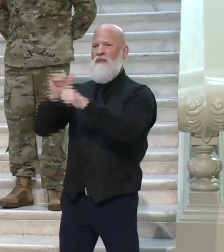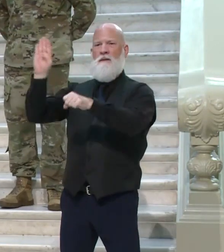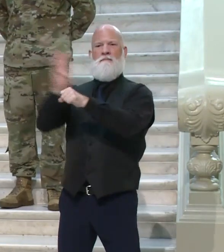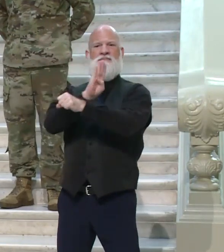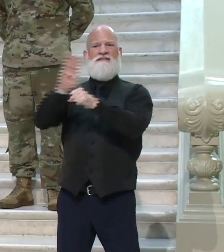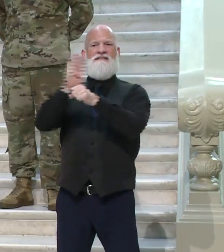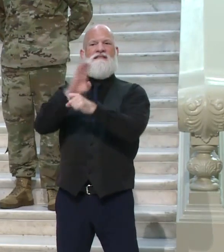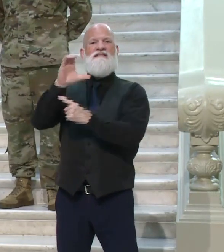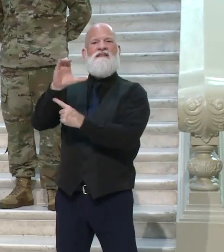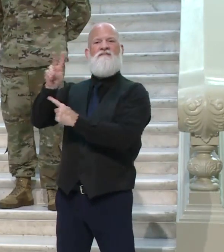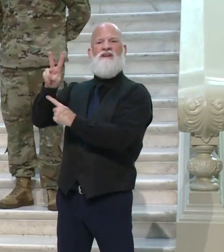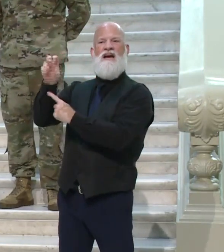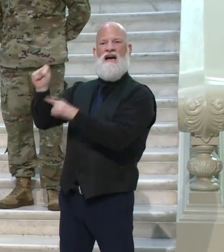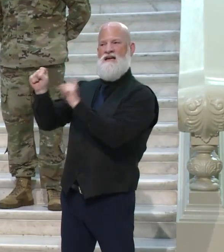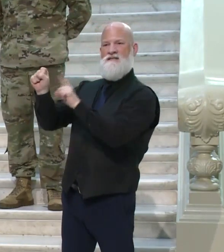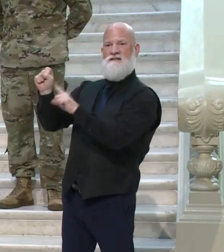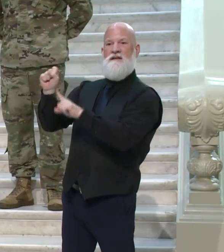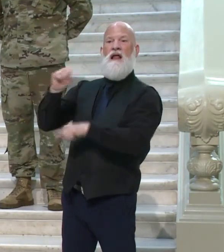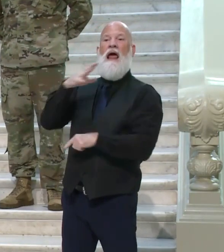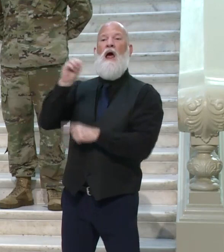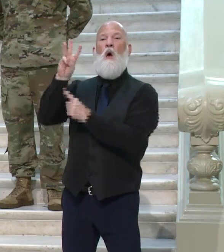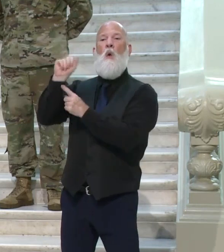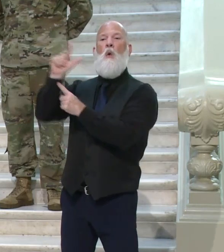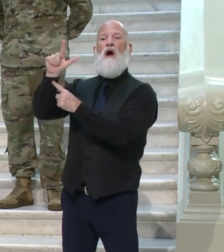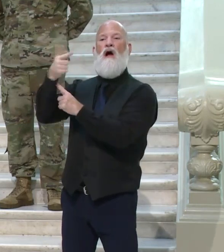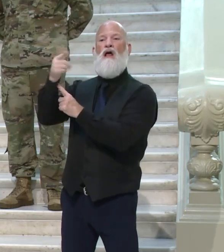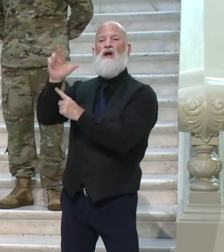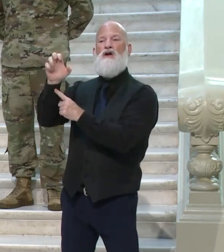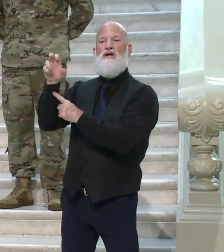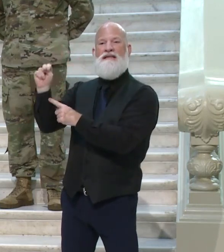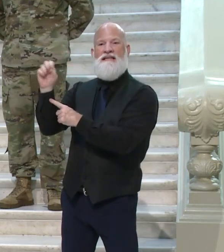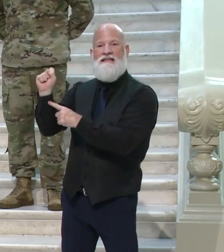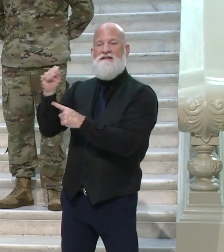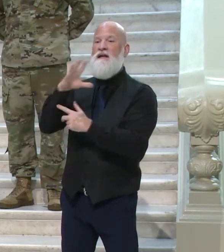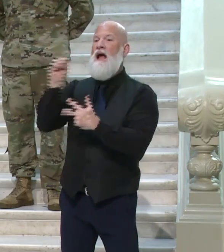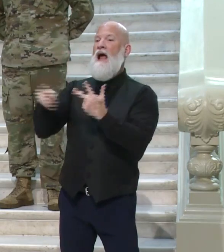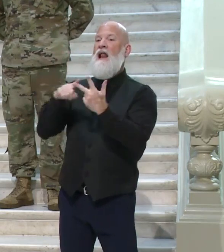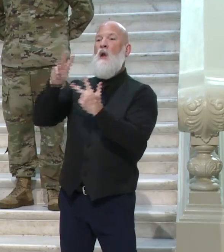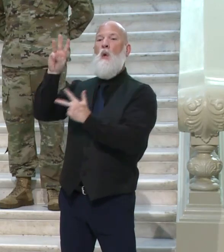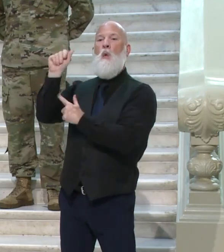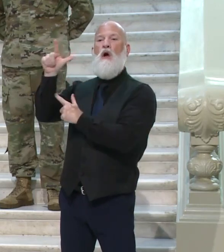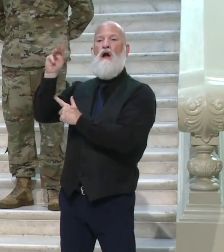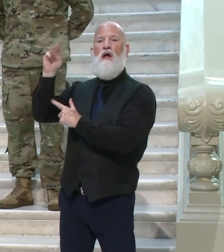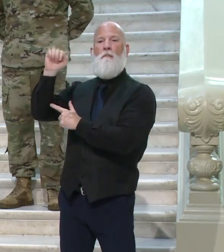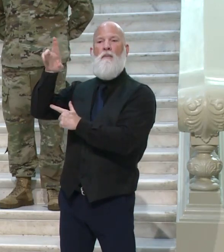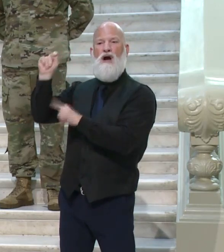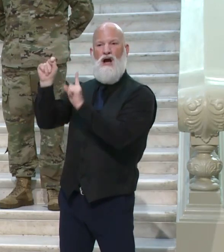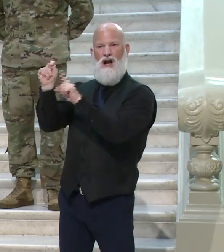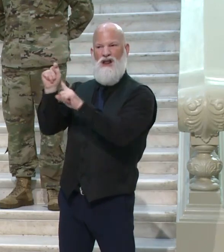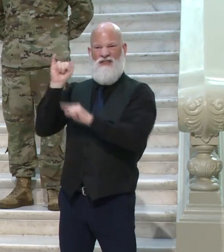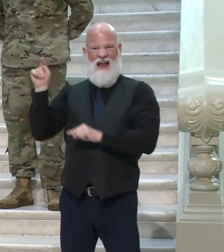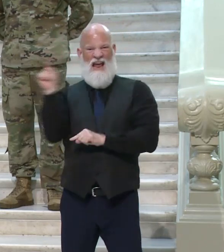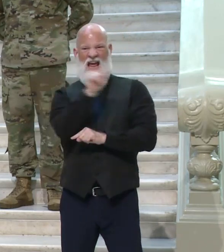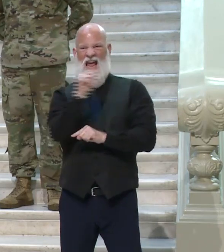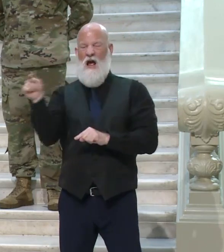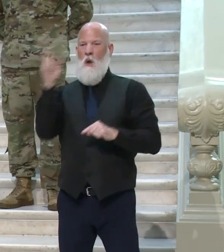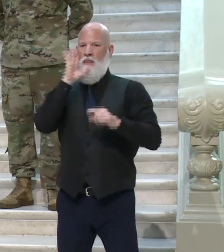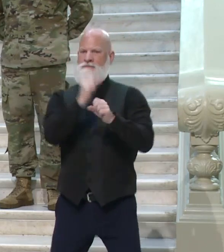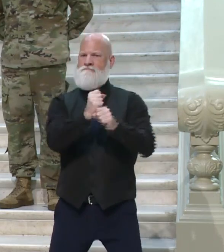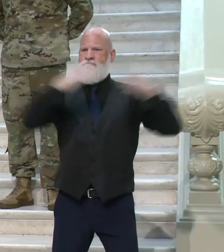and Walgreens to open more specimen collection sites and encourage symptomatic Georgians to get